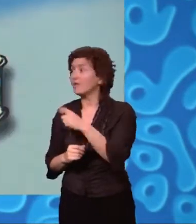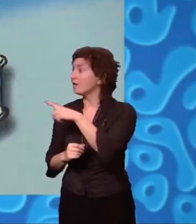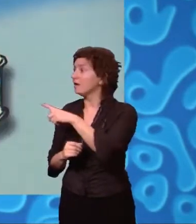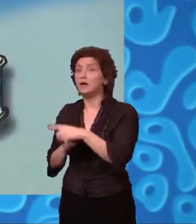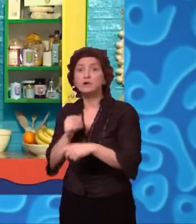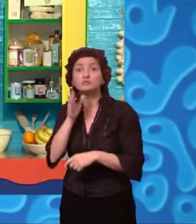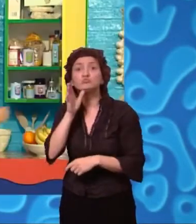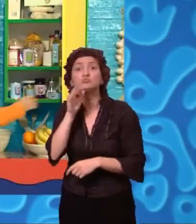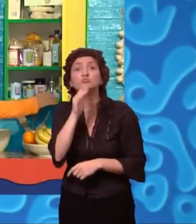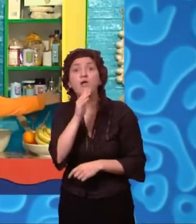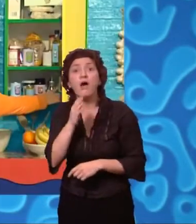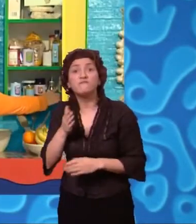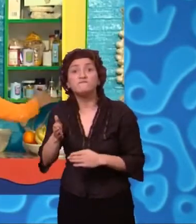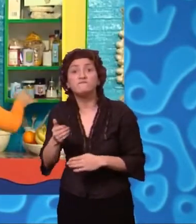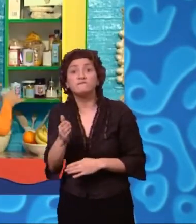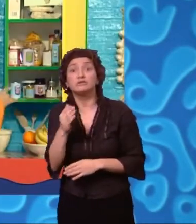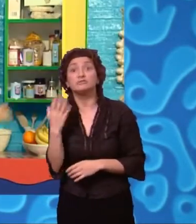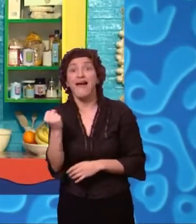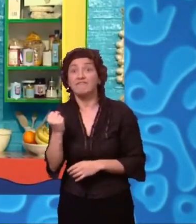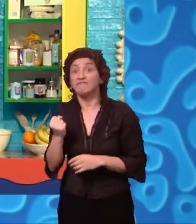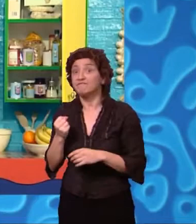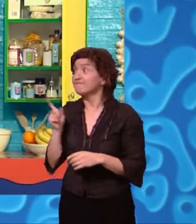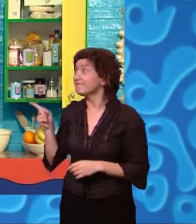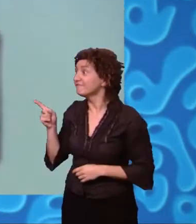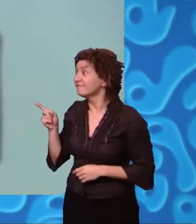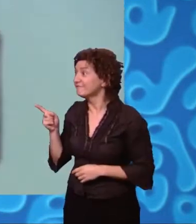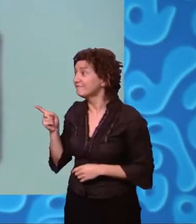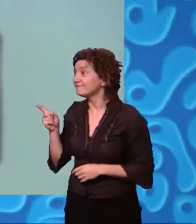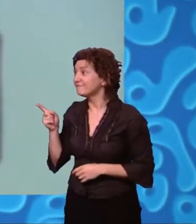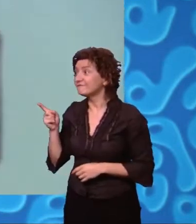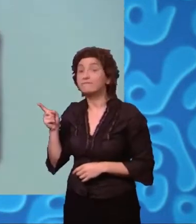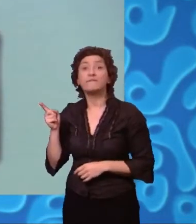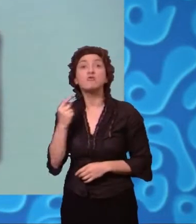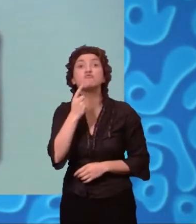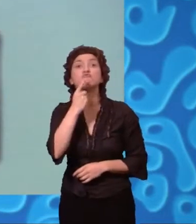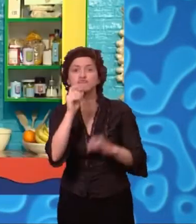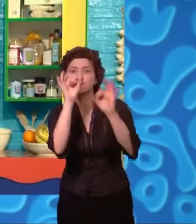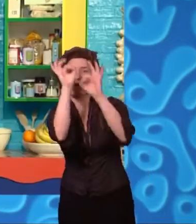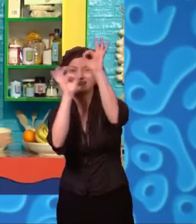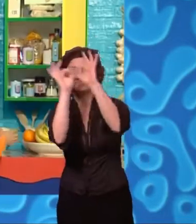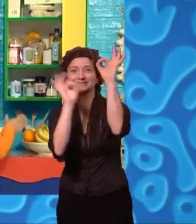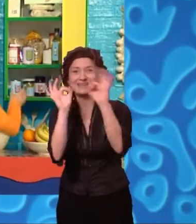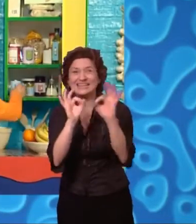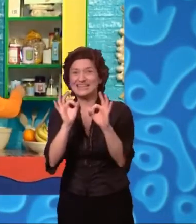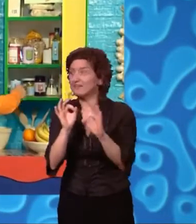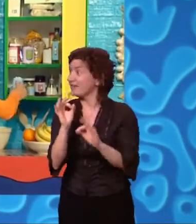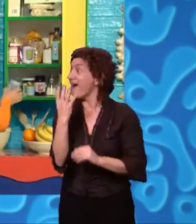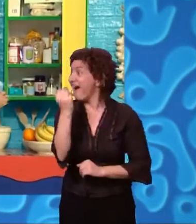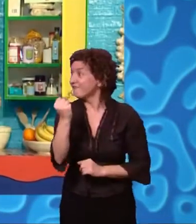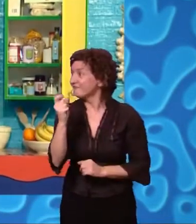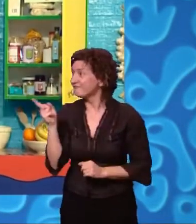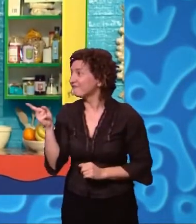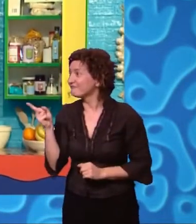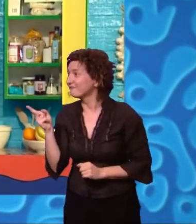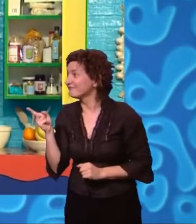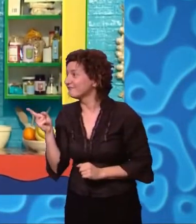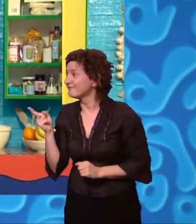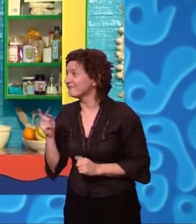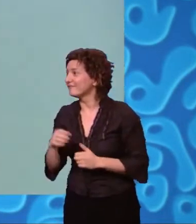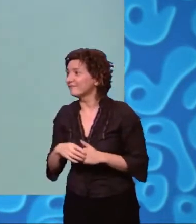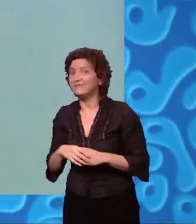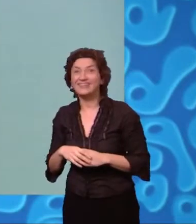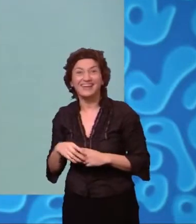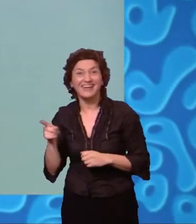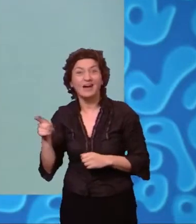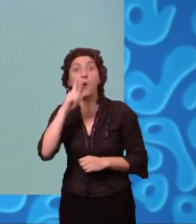Tuna fish. Tuna fish in the cupboard as well. Got it. Kidney beans. Kidney beans all in here. Yep, got the kidney